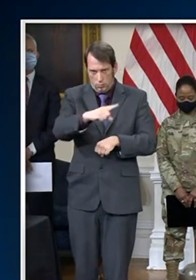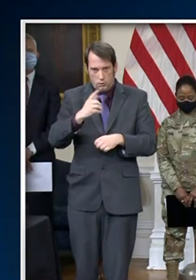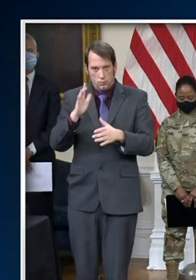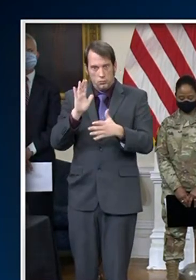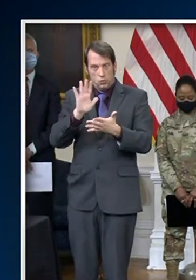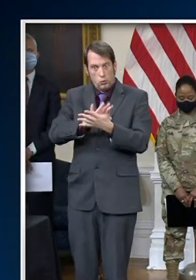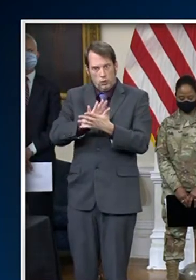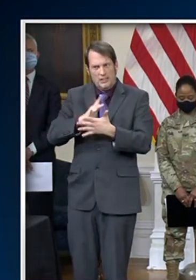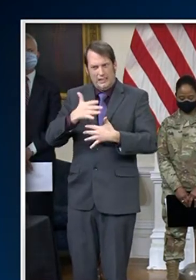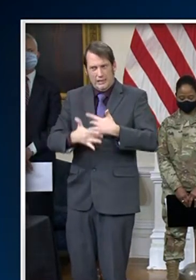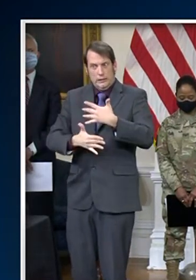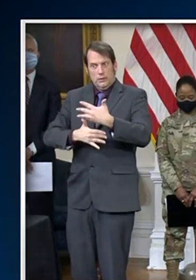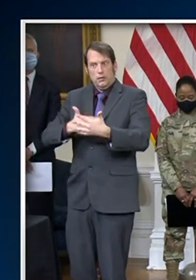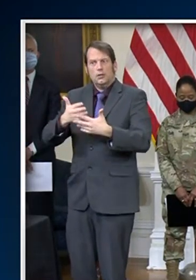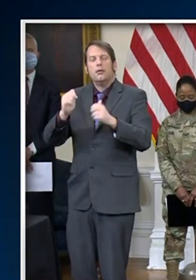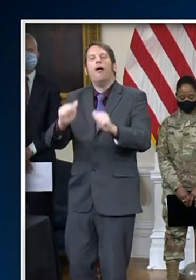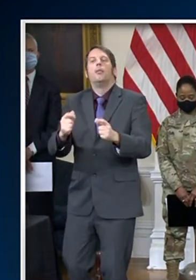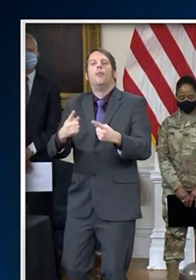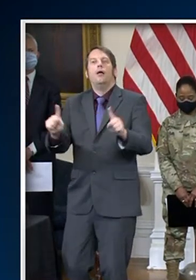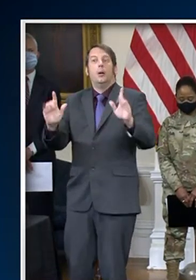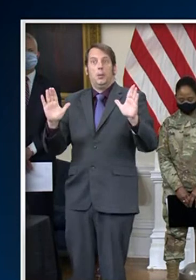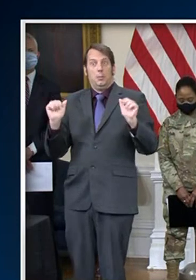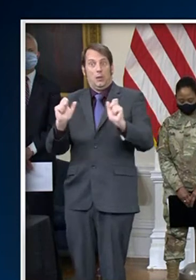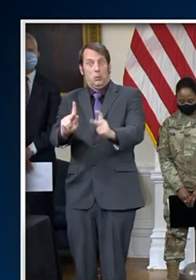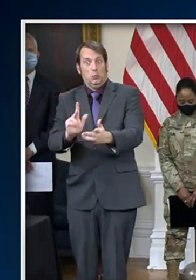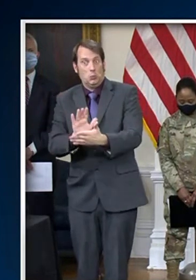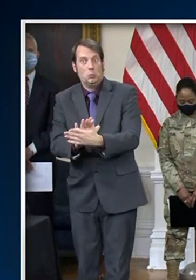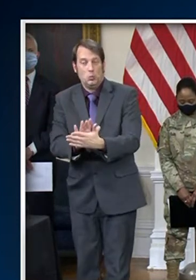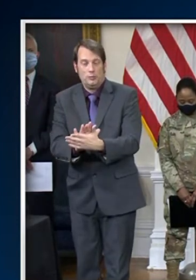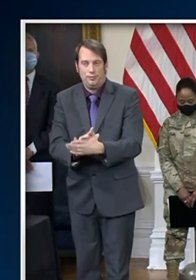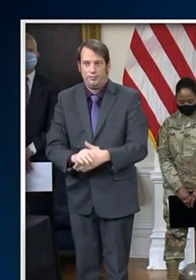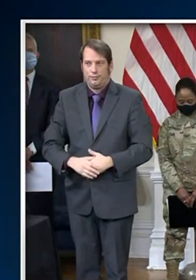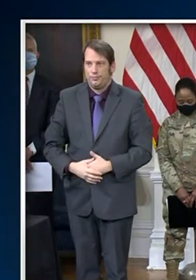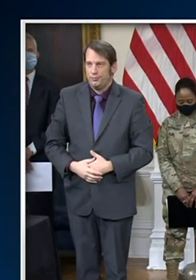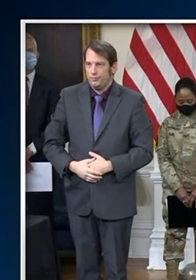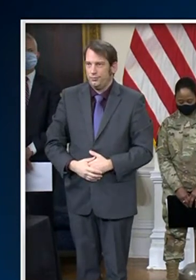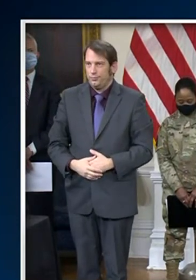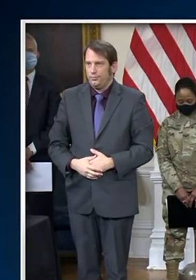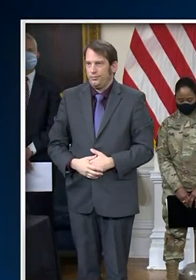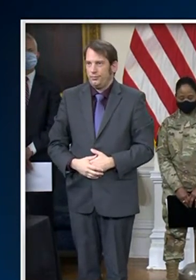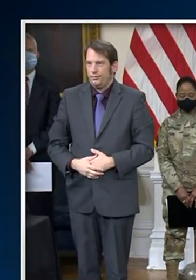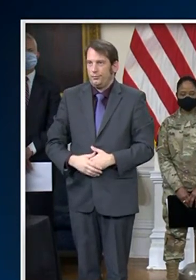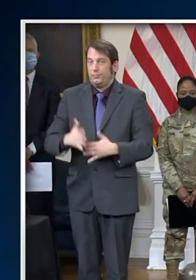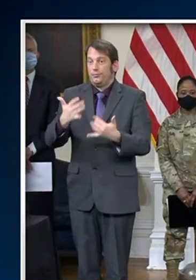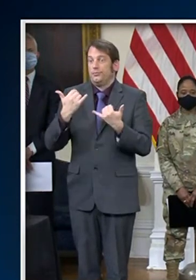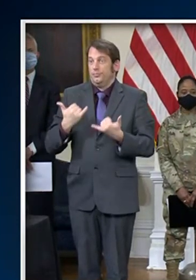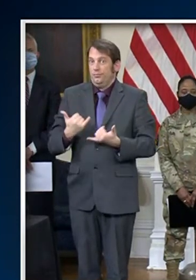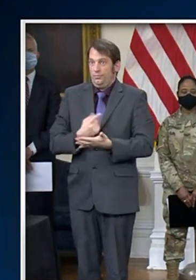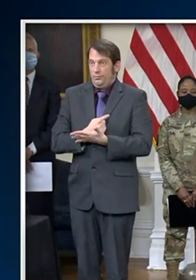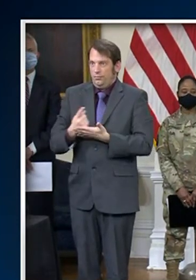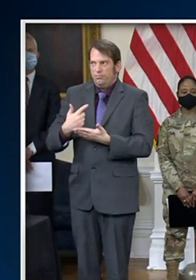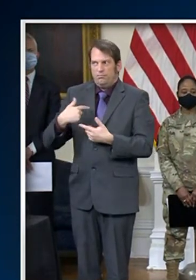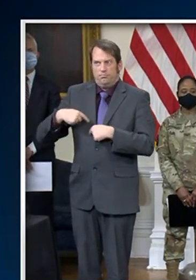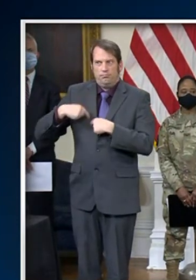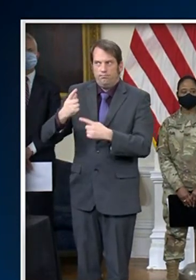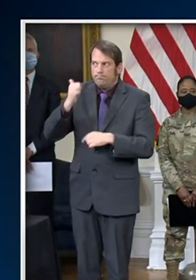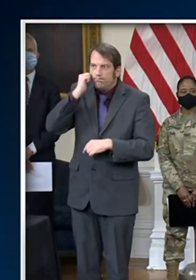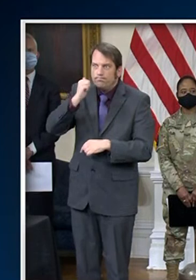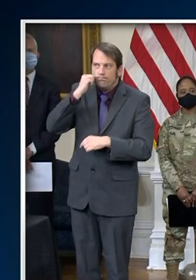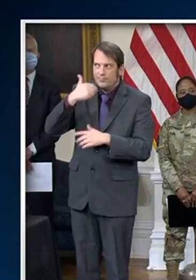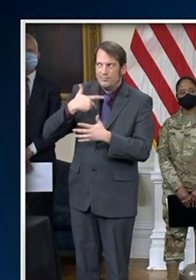classrooms. Throughout this week, I've been in daily discussions with White House